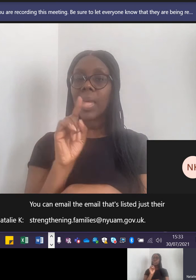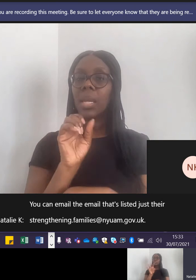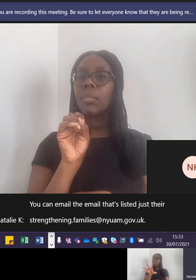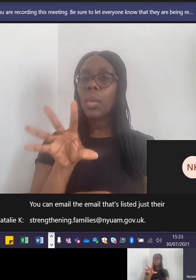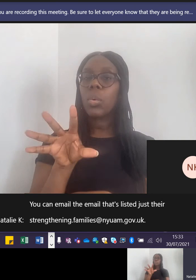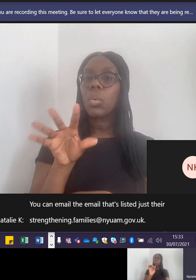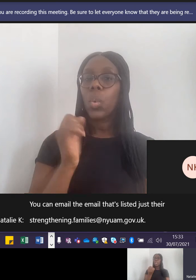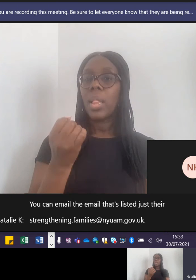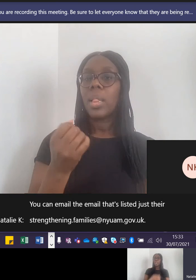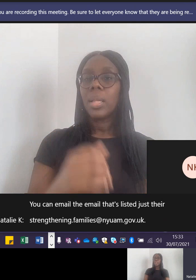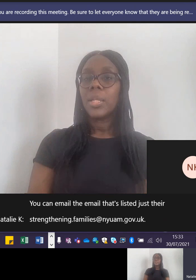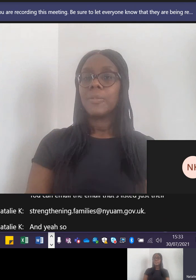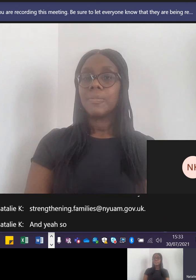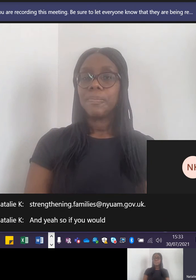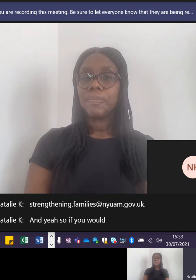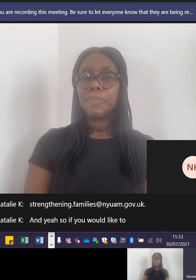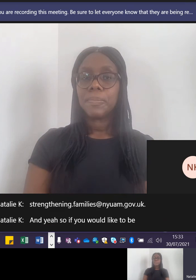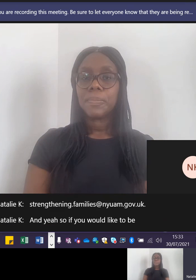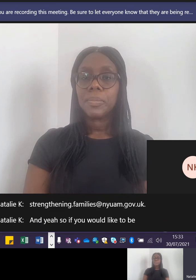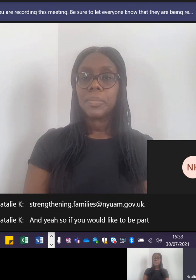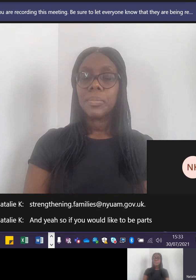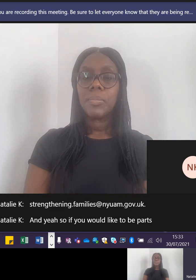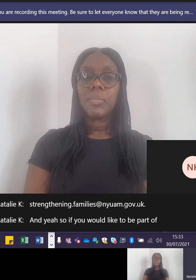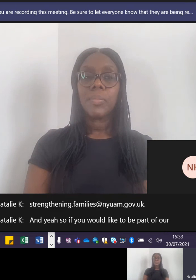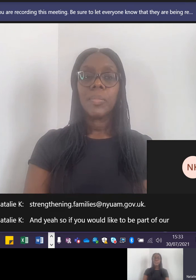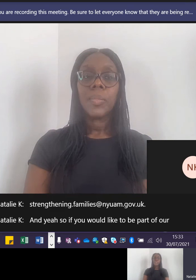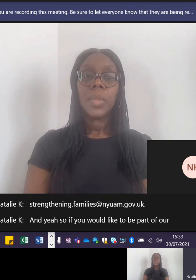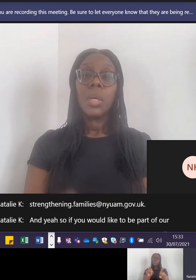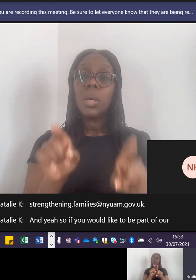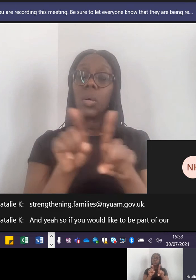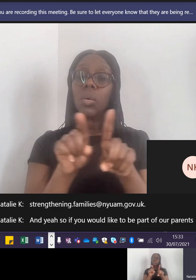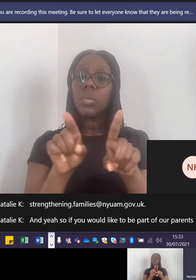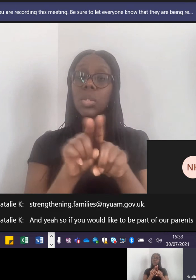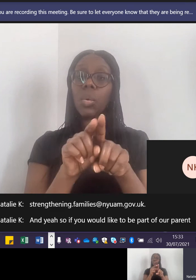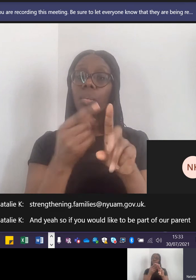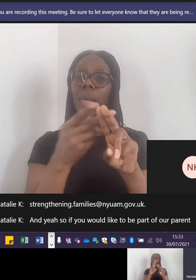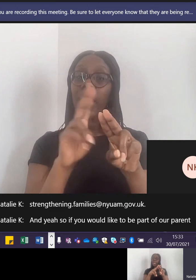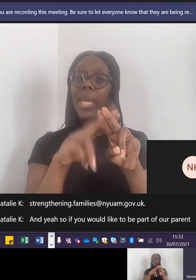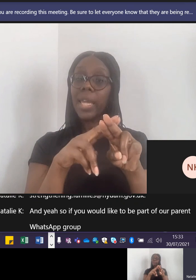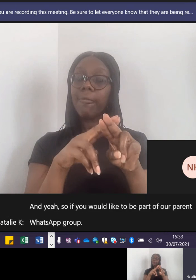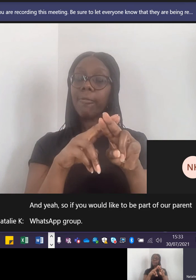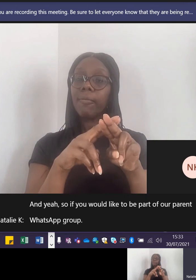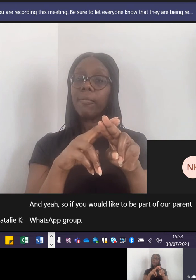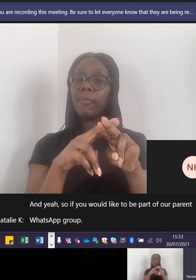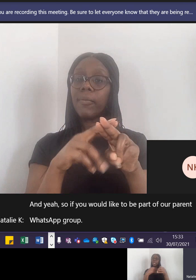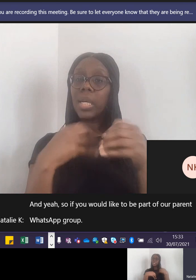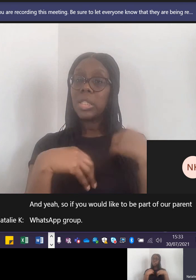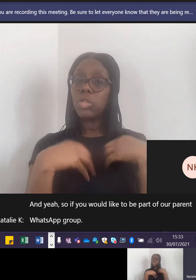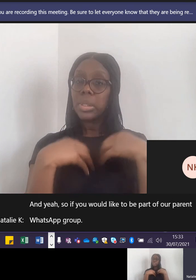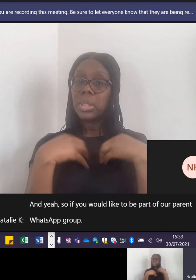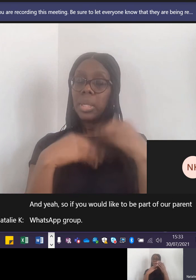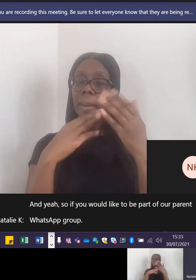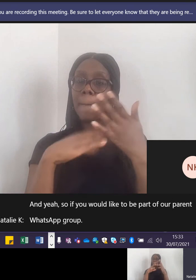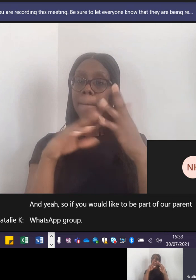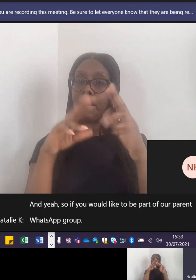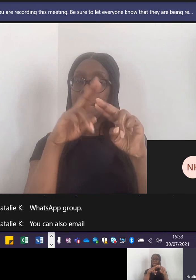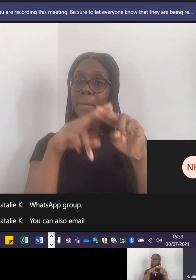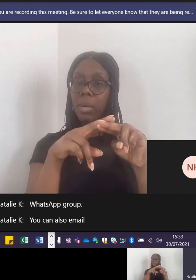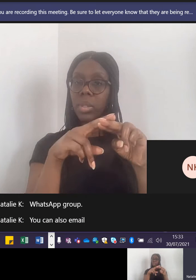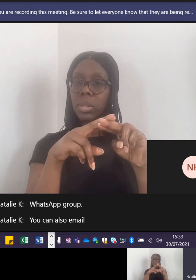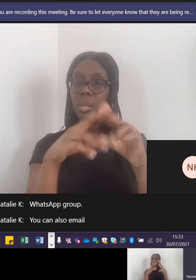And yeah, so if you would like to be part of our parent WhatsApp group, you can also